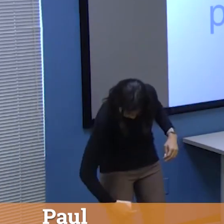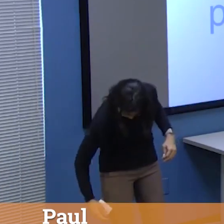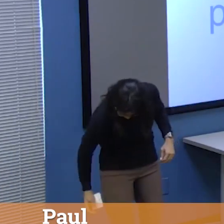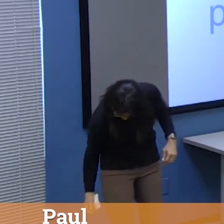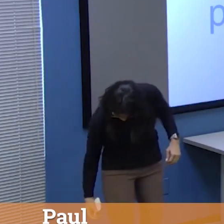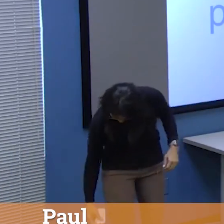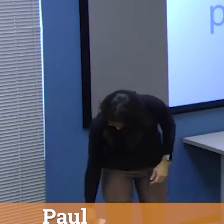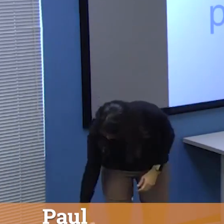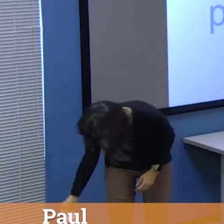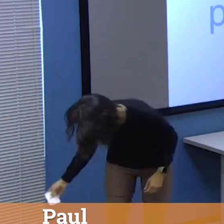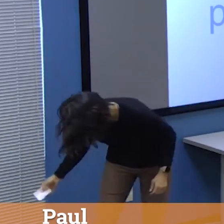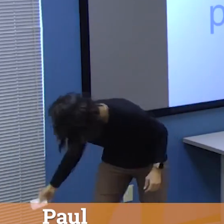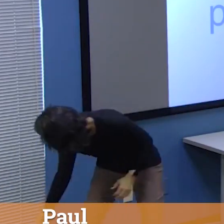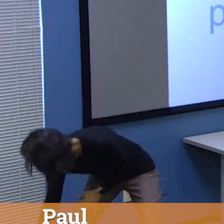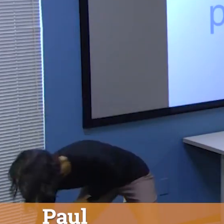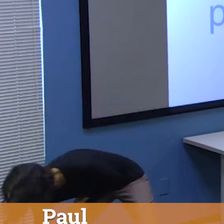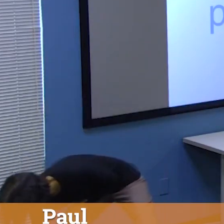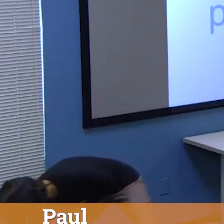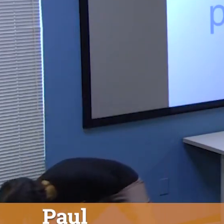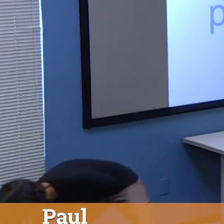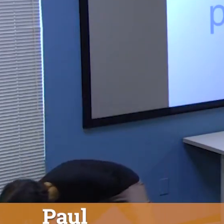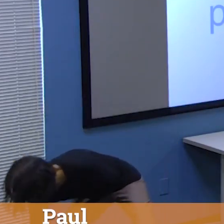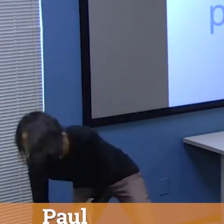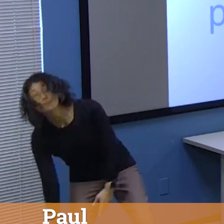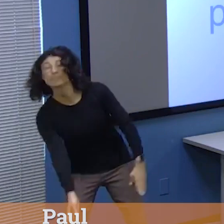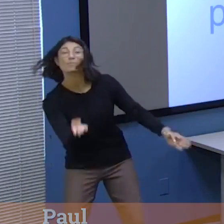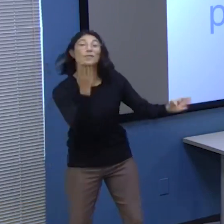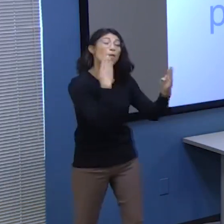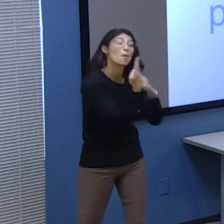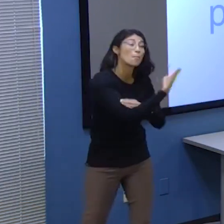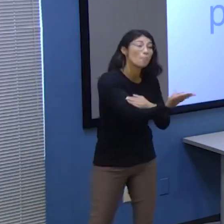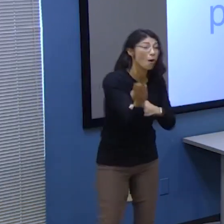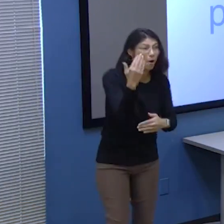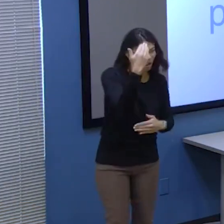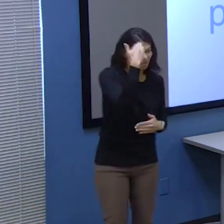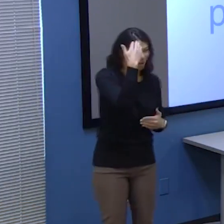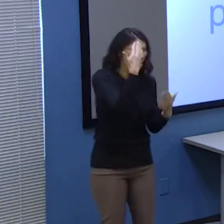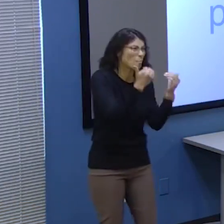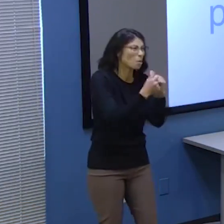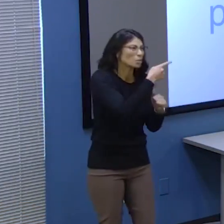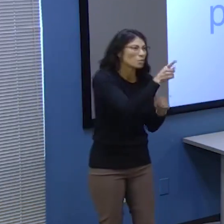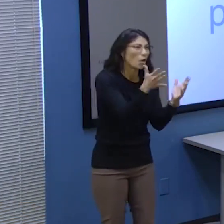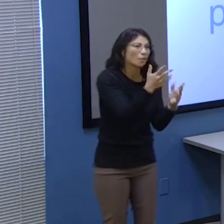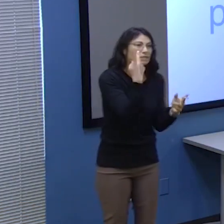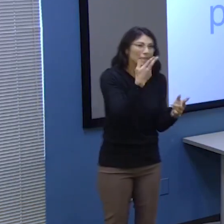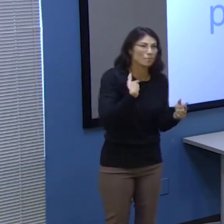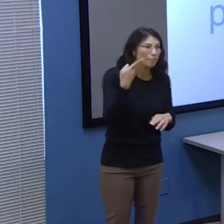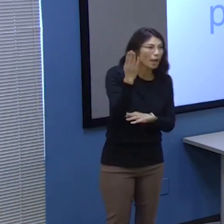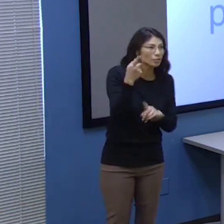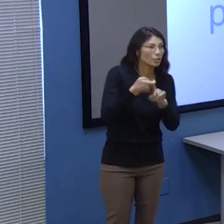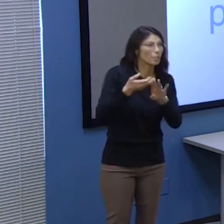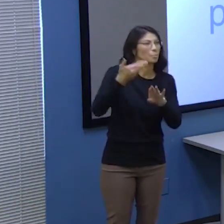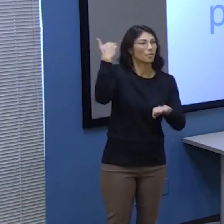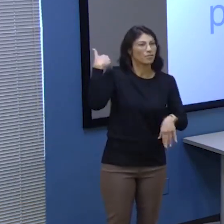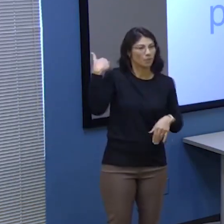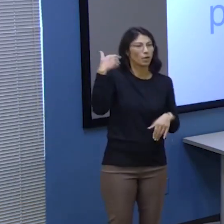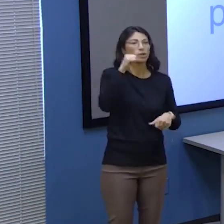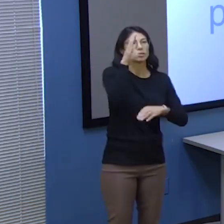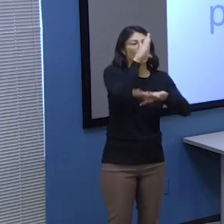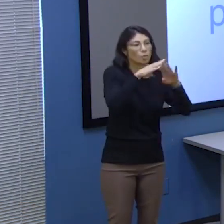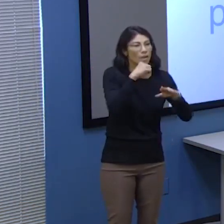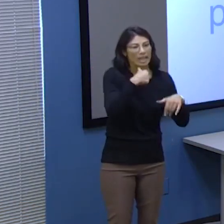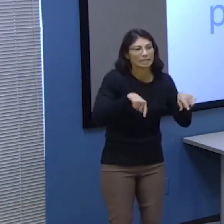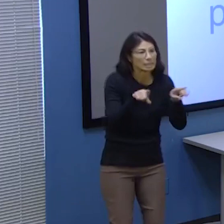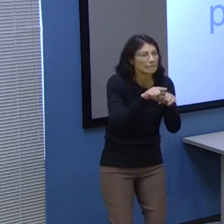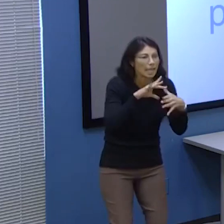Good morning. Morning. I know most all of you here, and most of you might have seen my presentation before. Don't worry, it's not